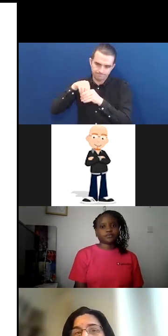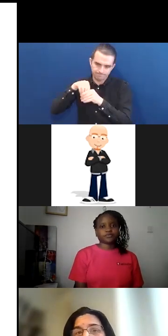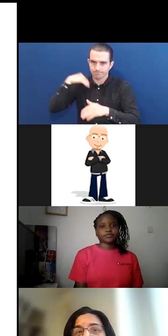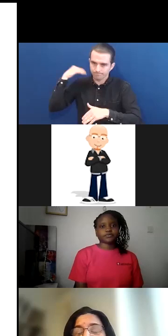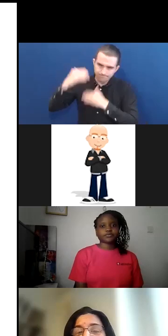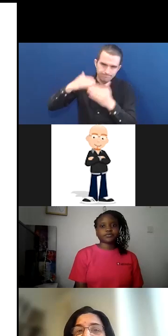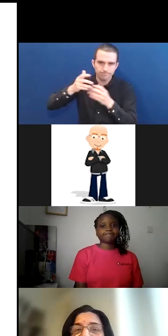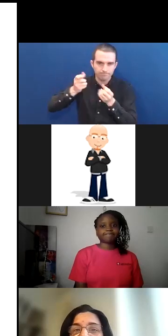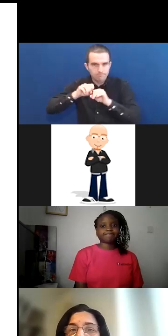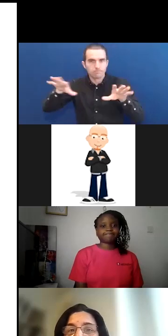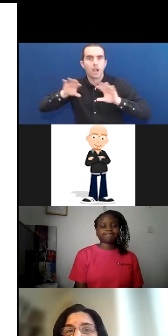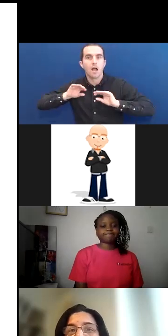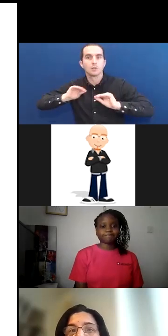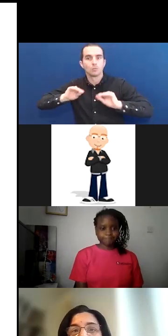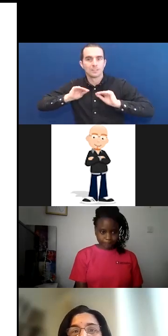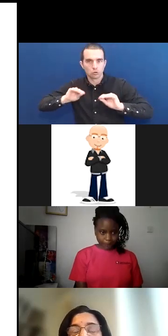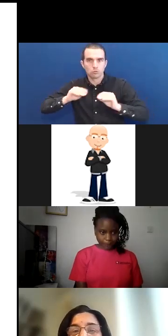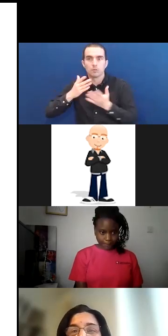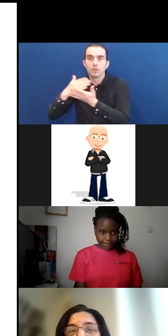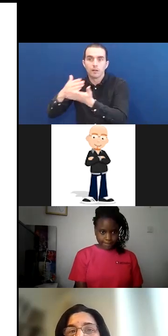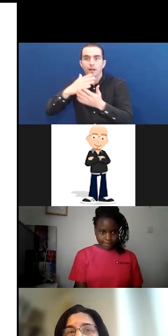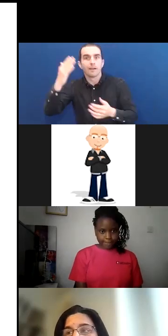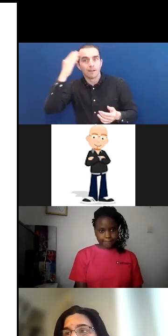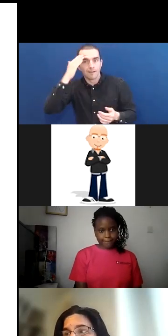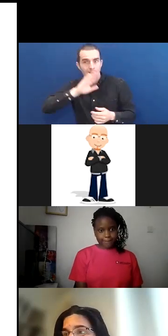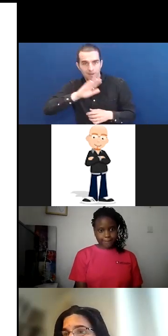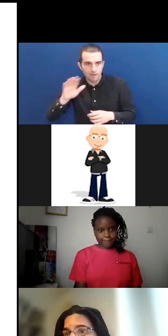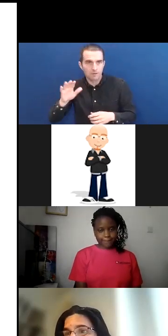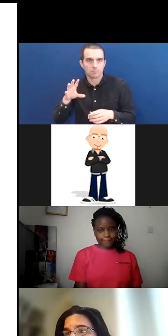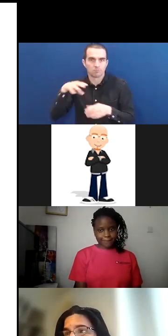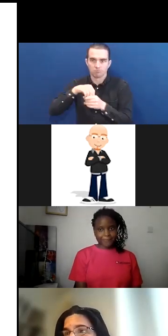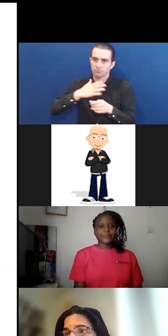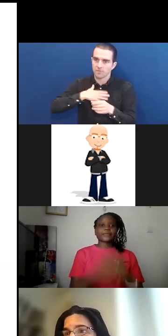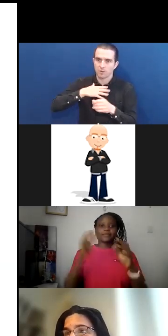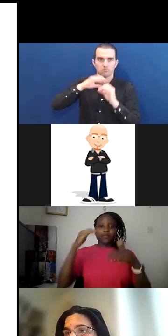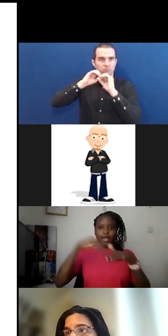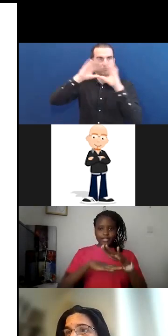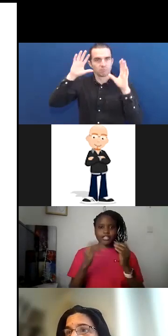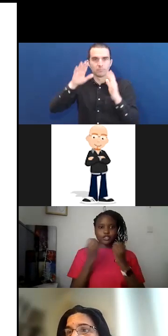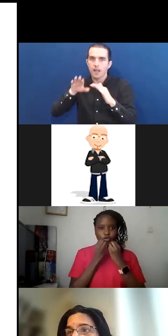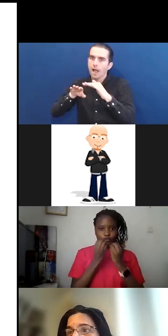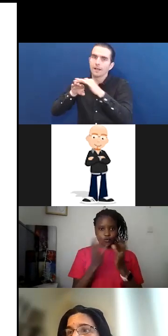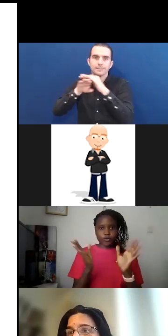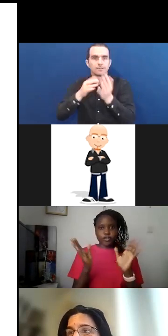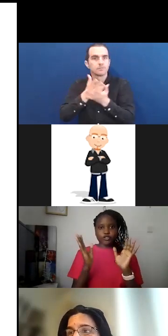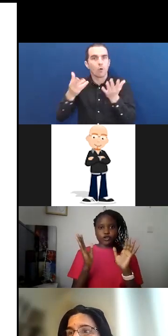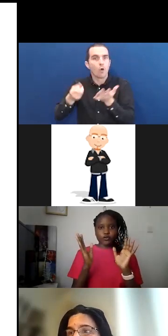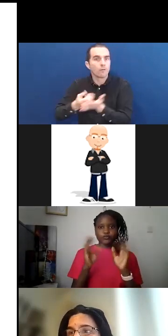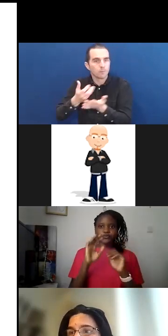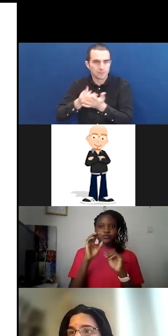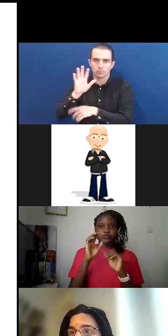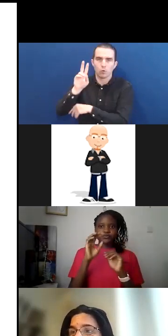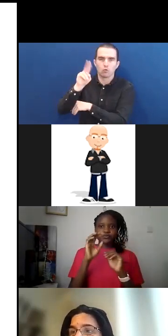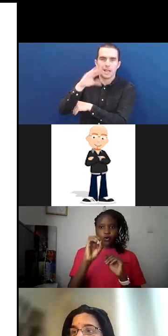It's part of the principle of universal access to information for UNESCO. Free and open source software,